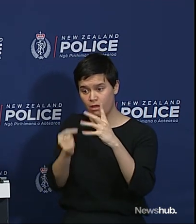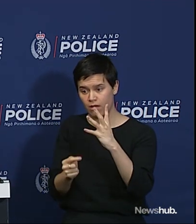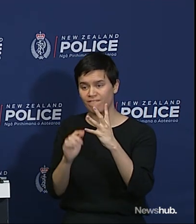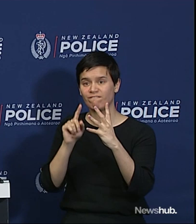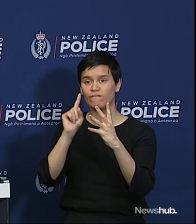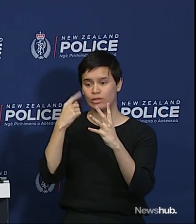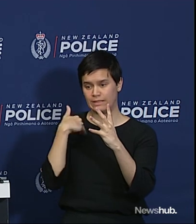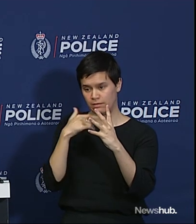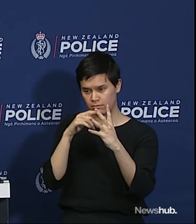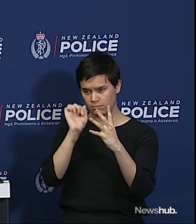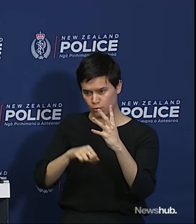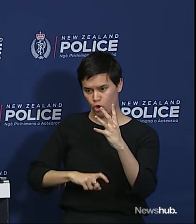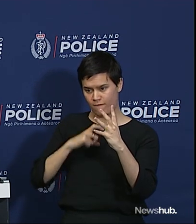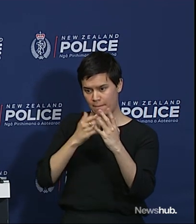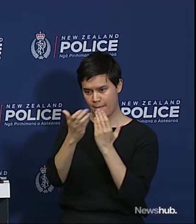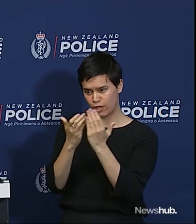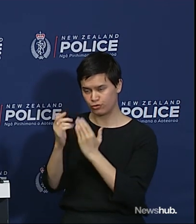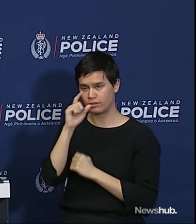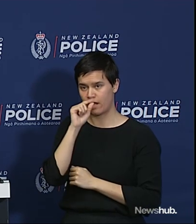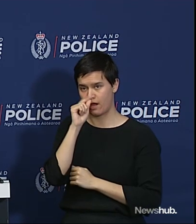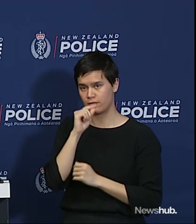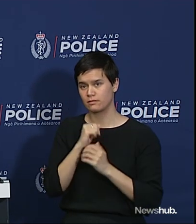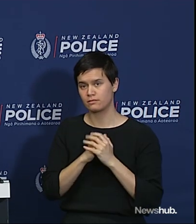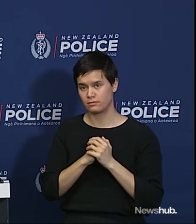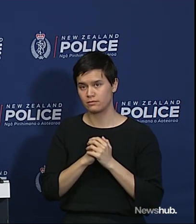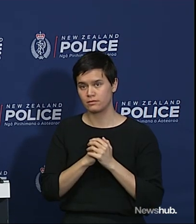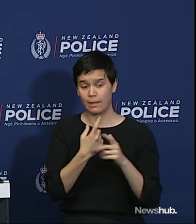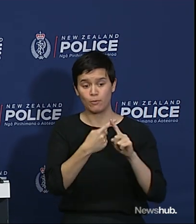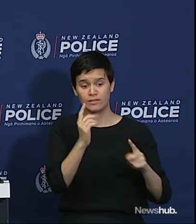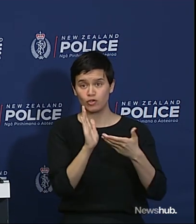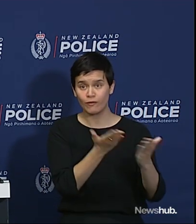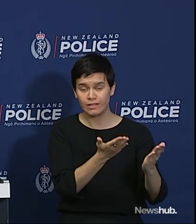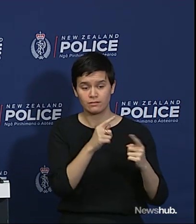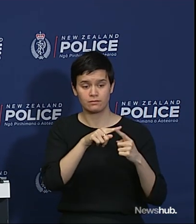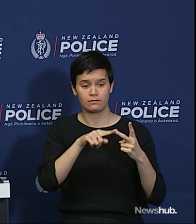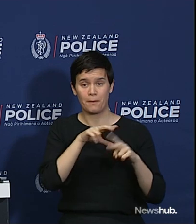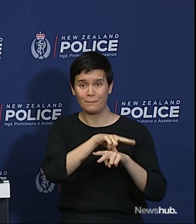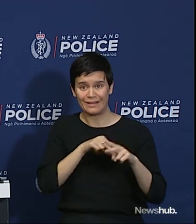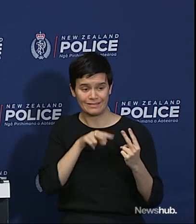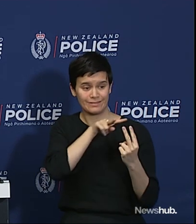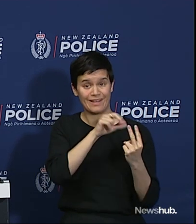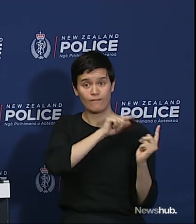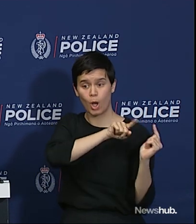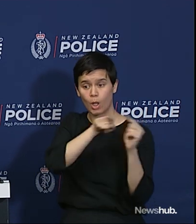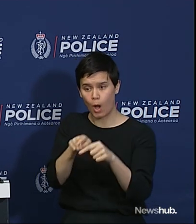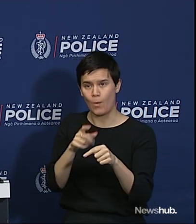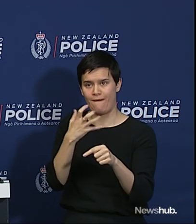island. These are the dangers that our people and emergency services people would face.